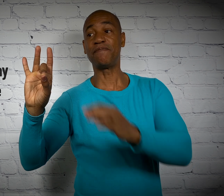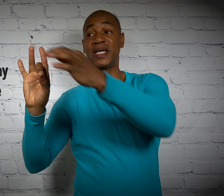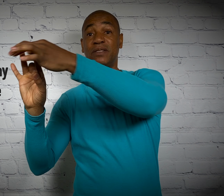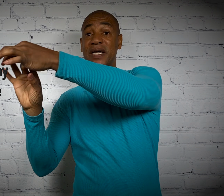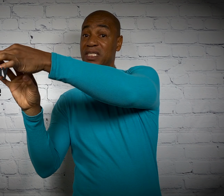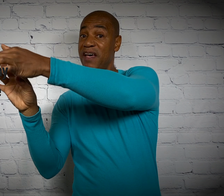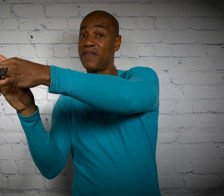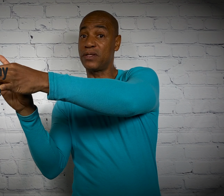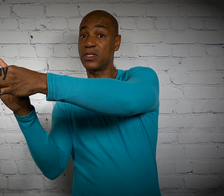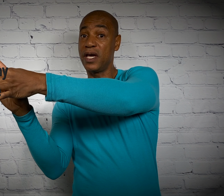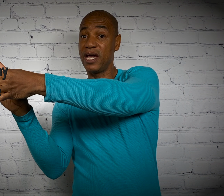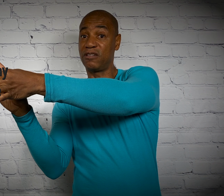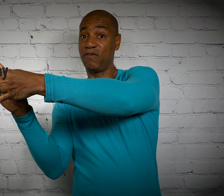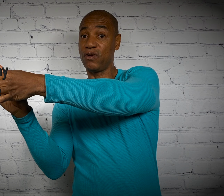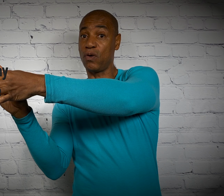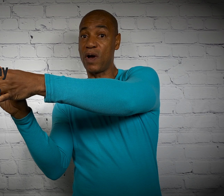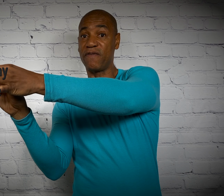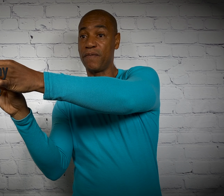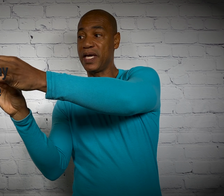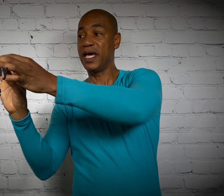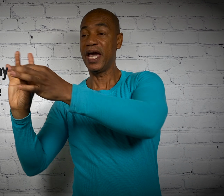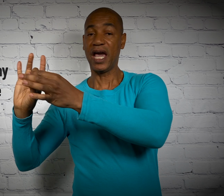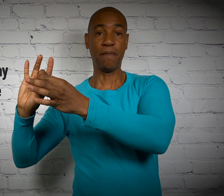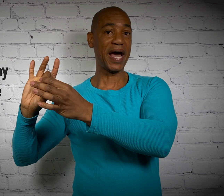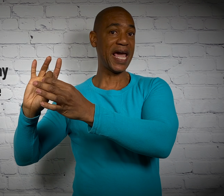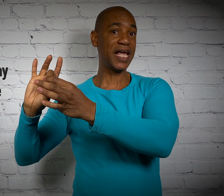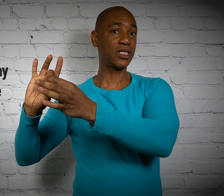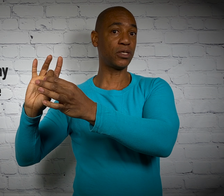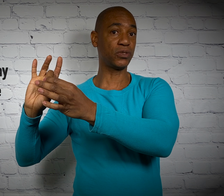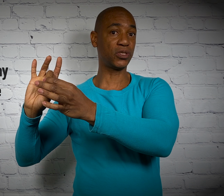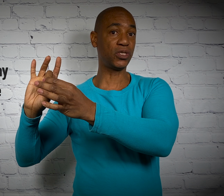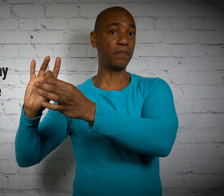because my 7 is further away from me and my 8 is closest to me.